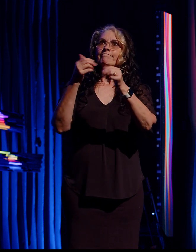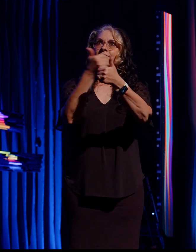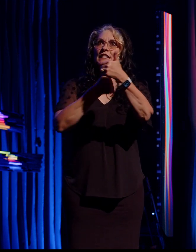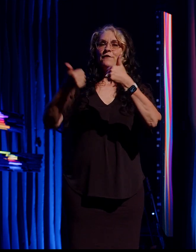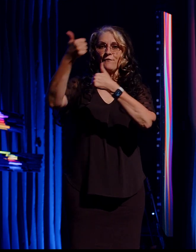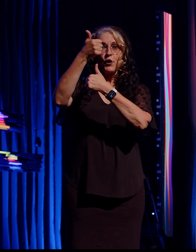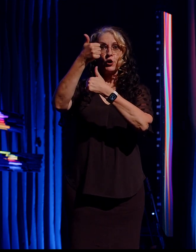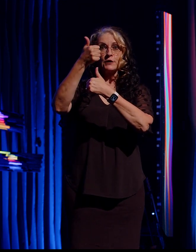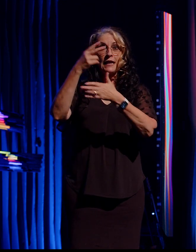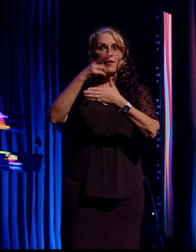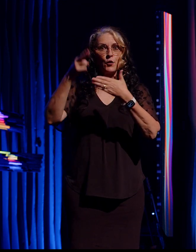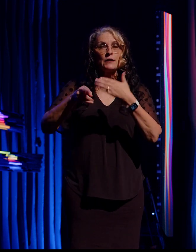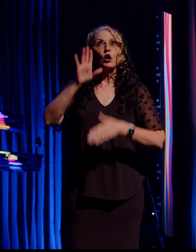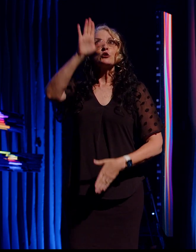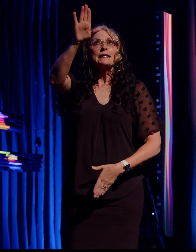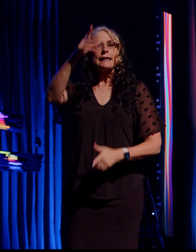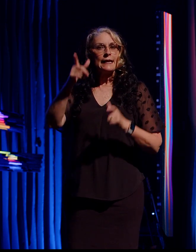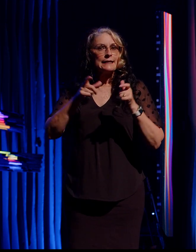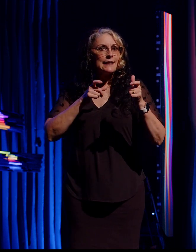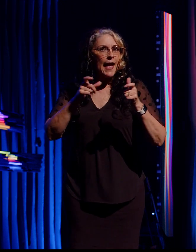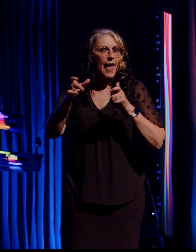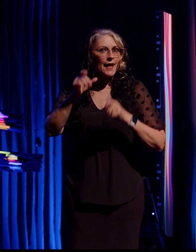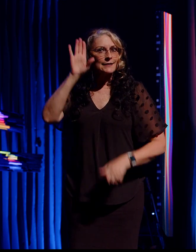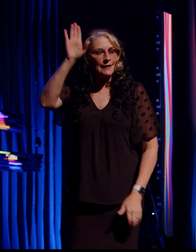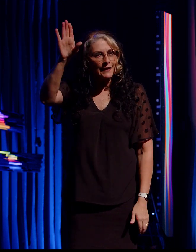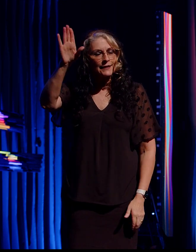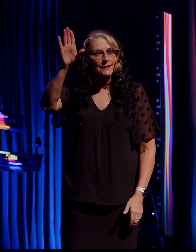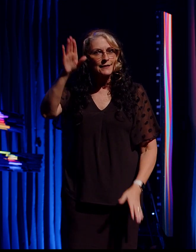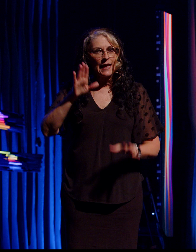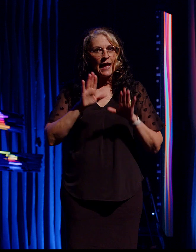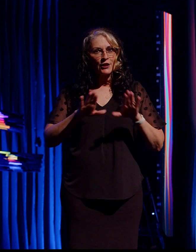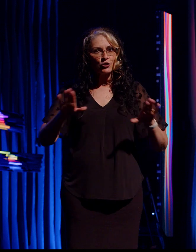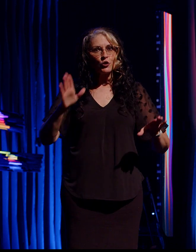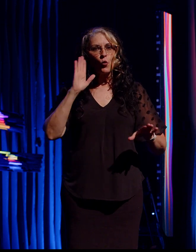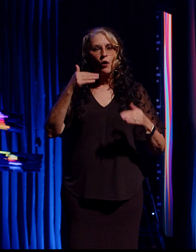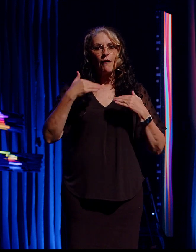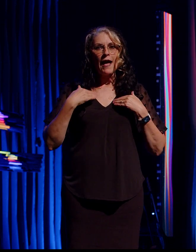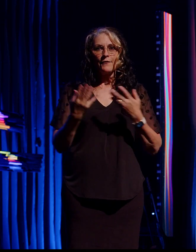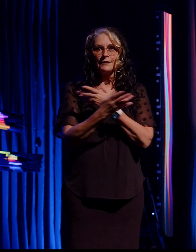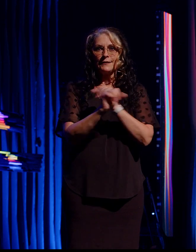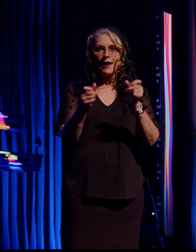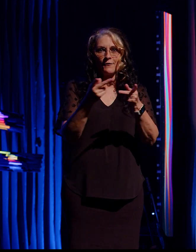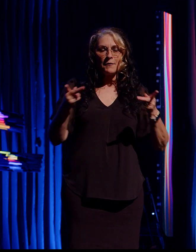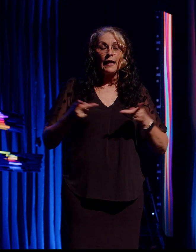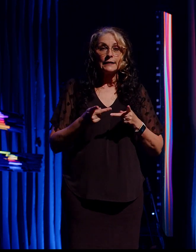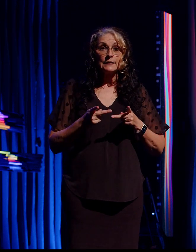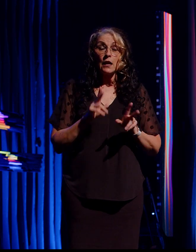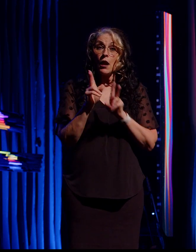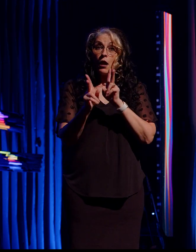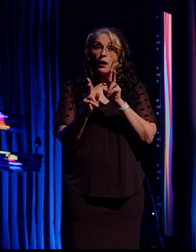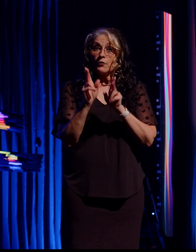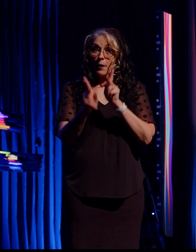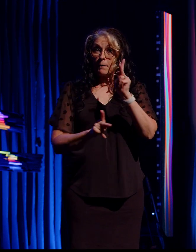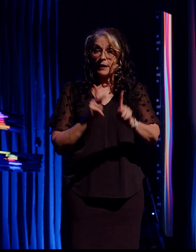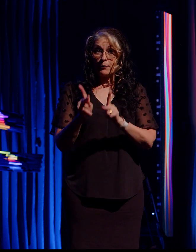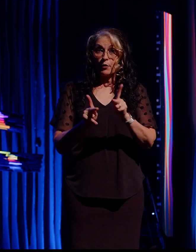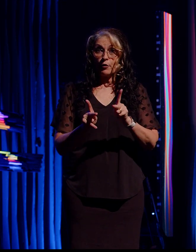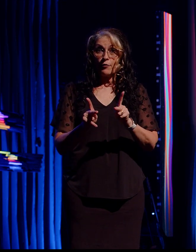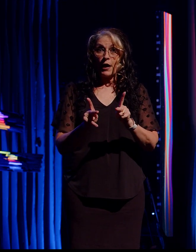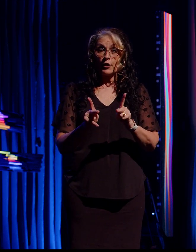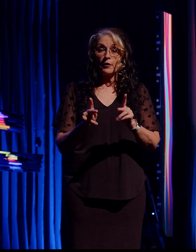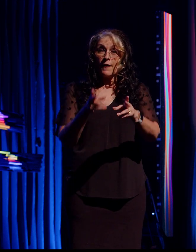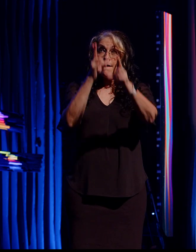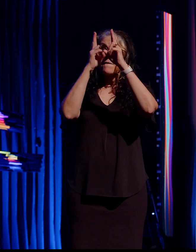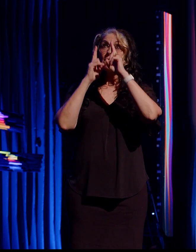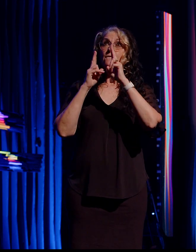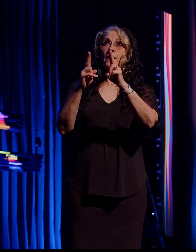first, and the results are in his hands. And his children will have a refuge. Because a person who fears the Lord's being shaped by